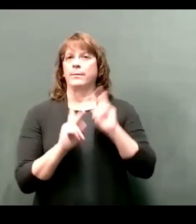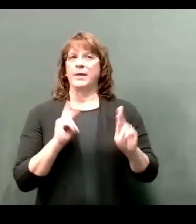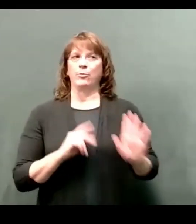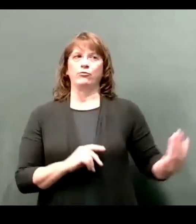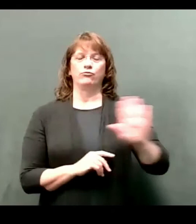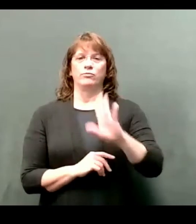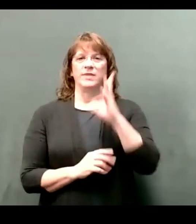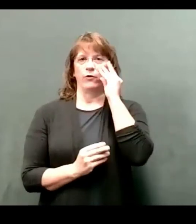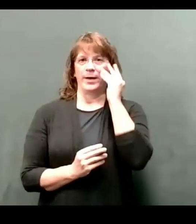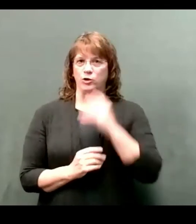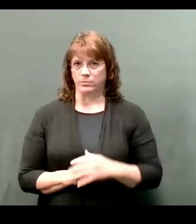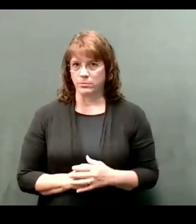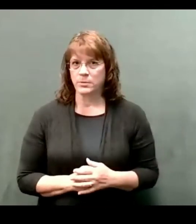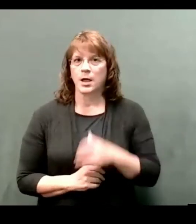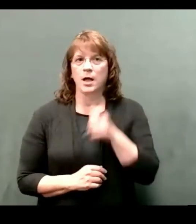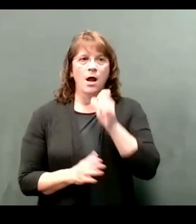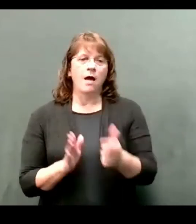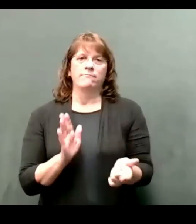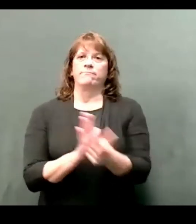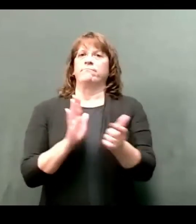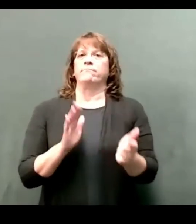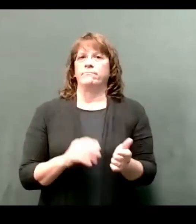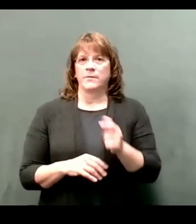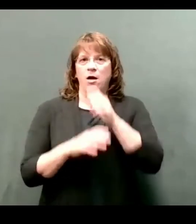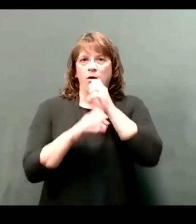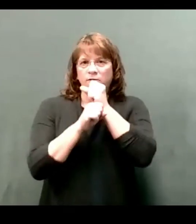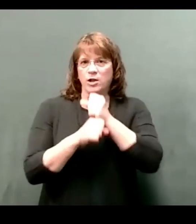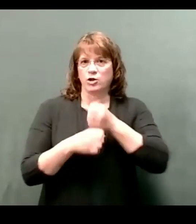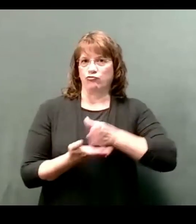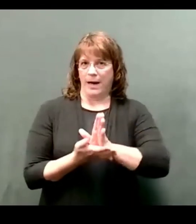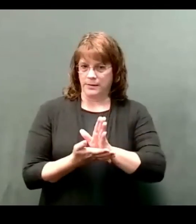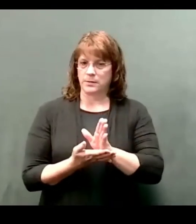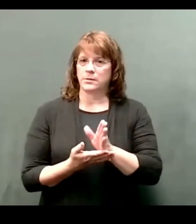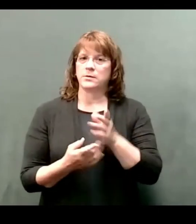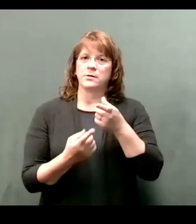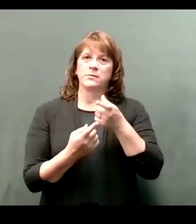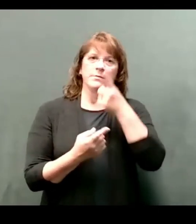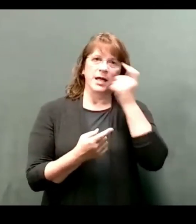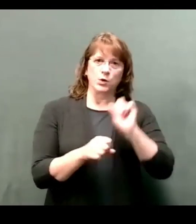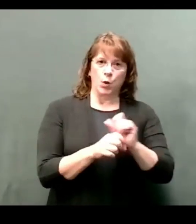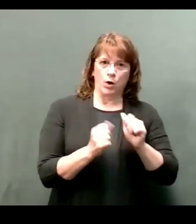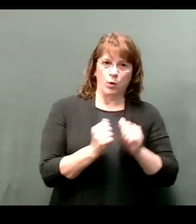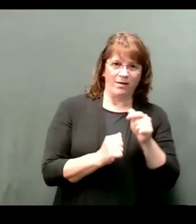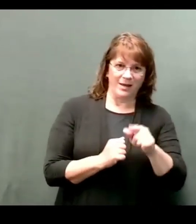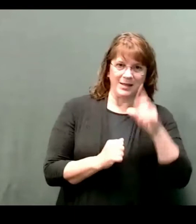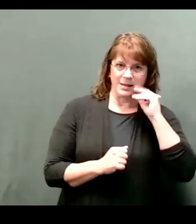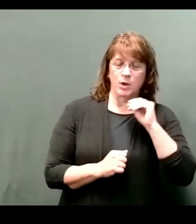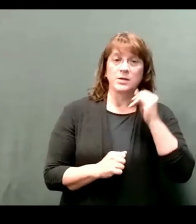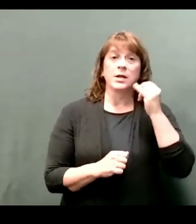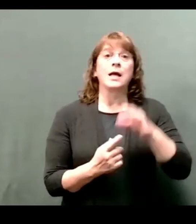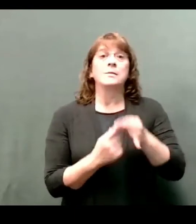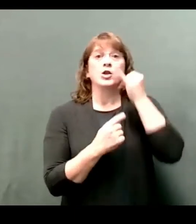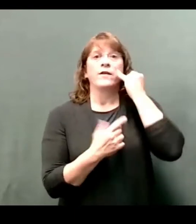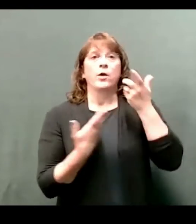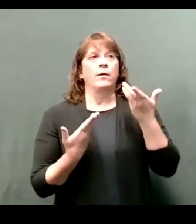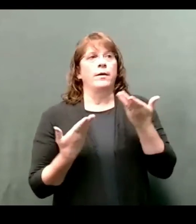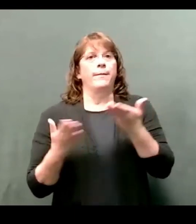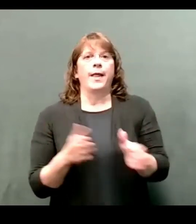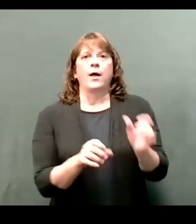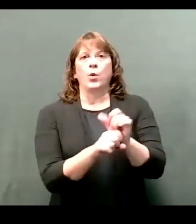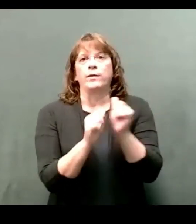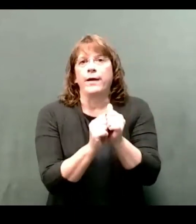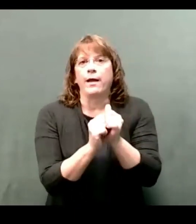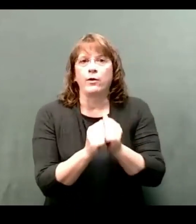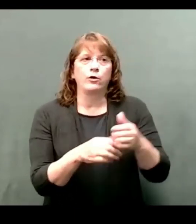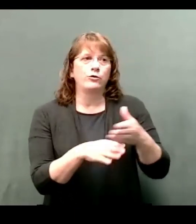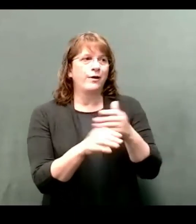not violating anyone's confidentiality rights by working through this experience, especially if you're planning on sharing this with a colleague or your team, or you're working